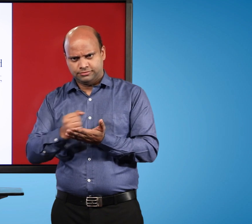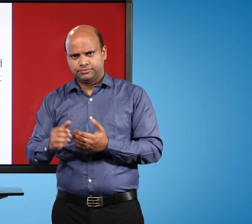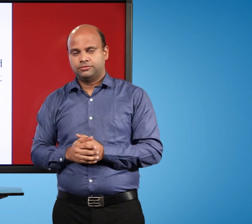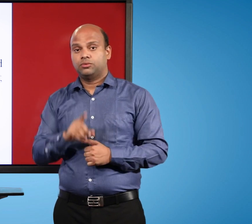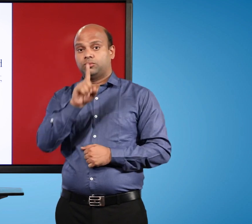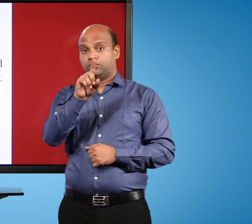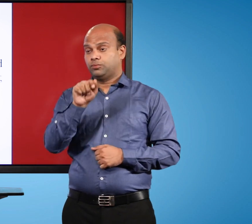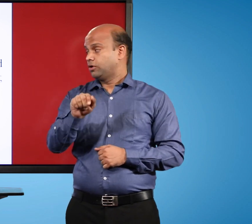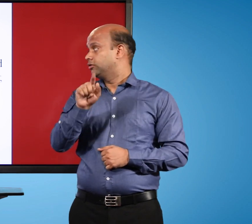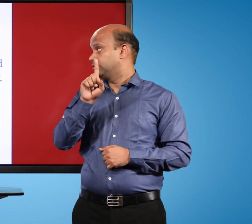1.